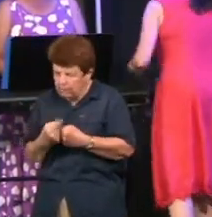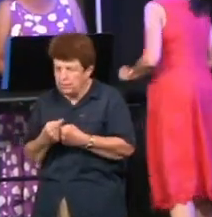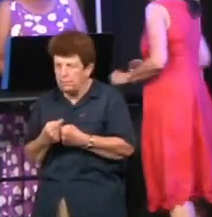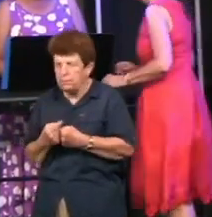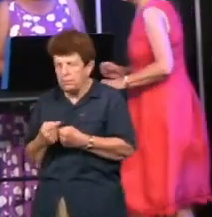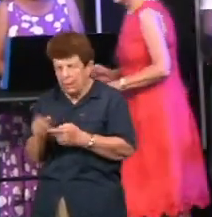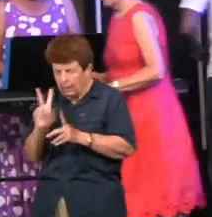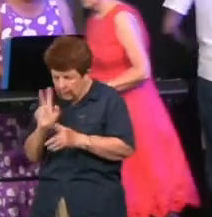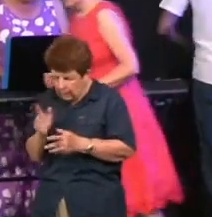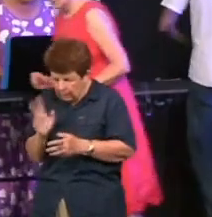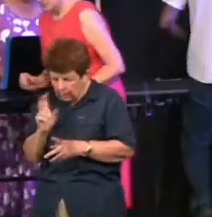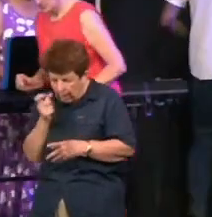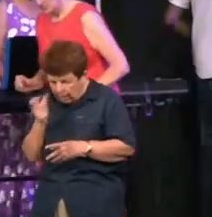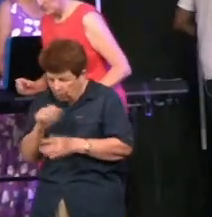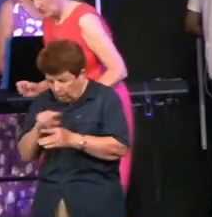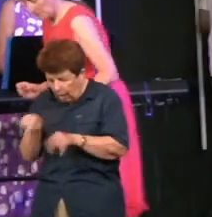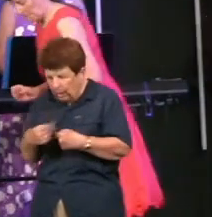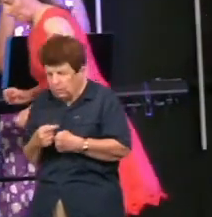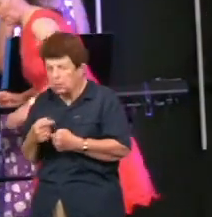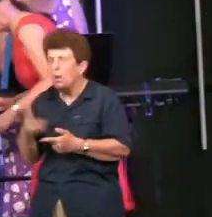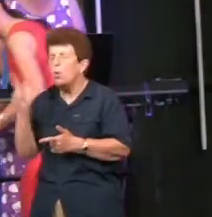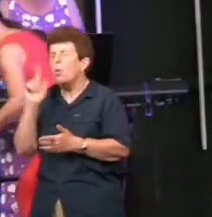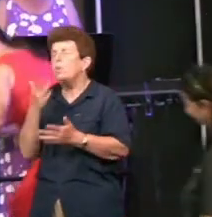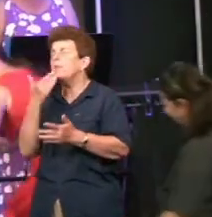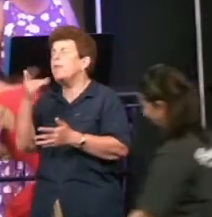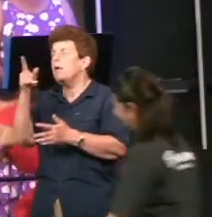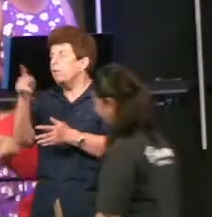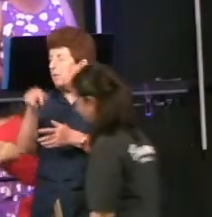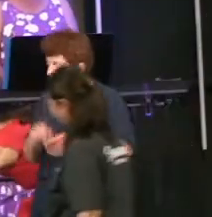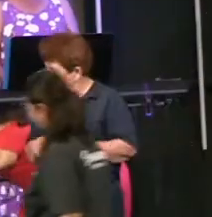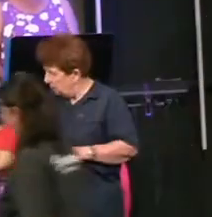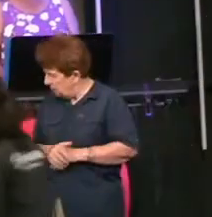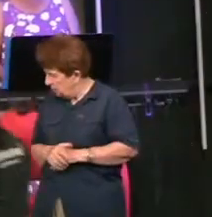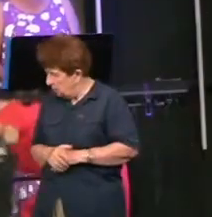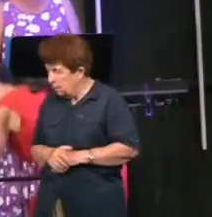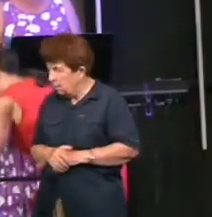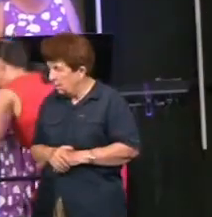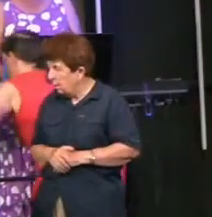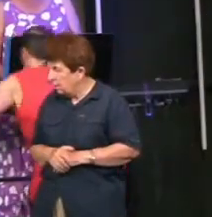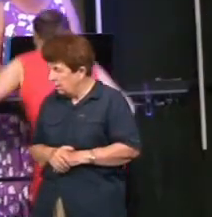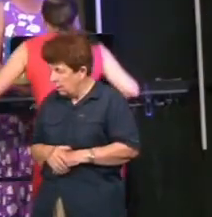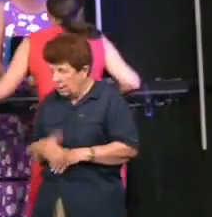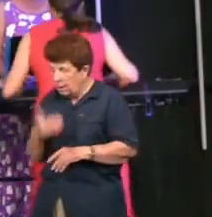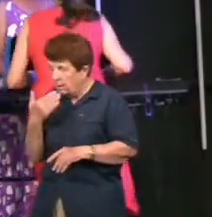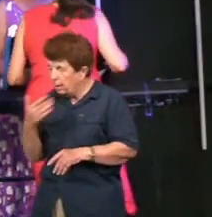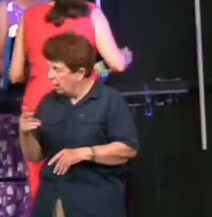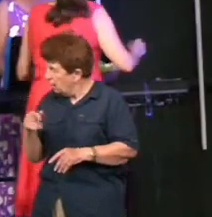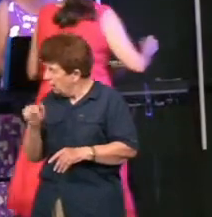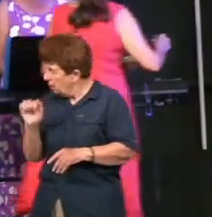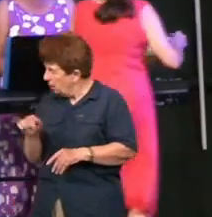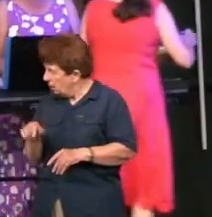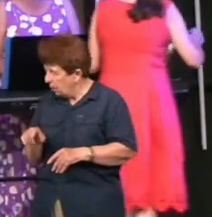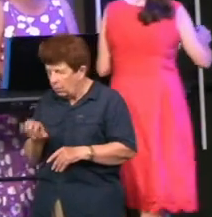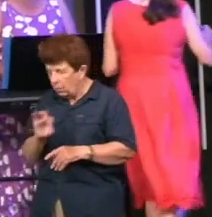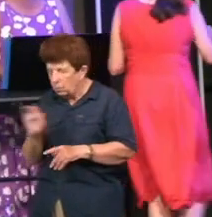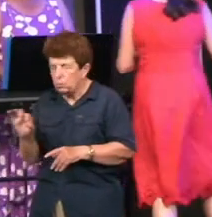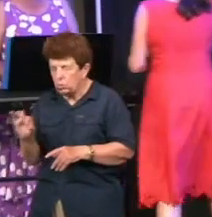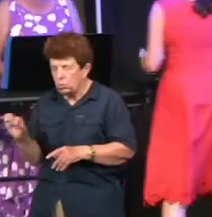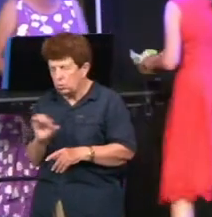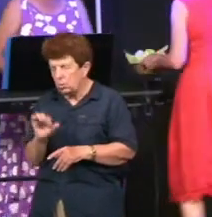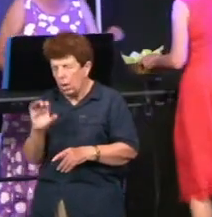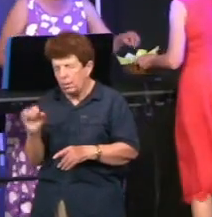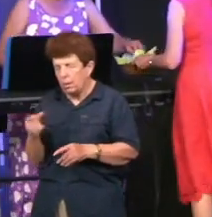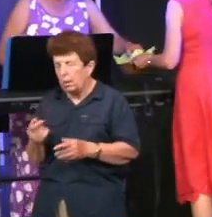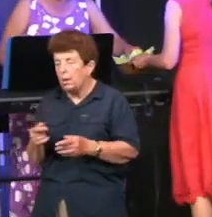And Lord God, we thank you for that. We thank you that even though we didn't deserve it,